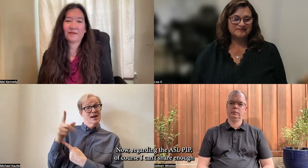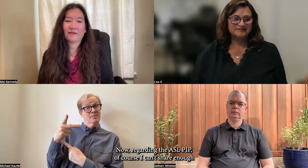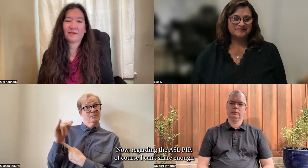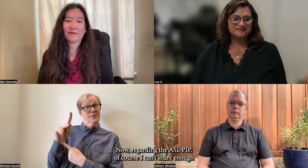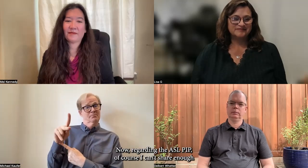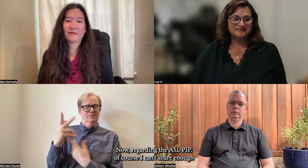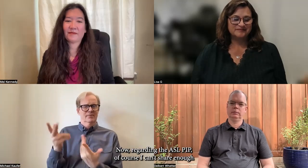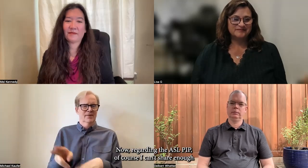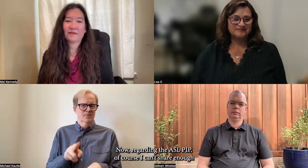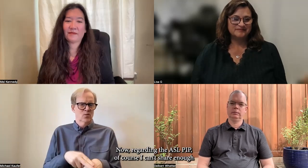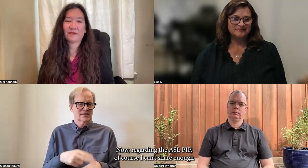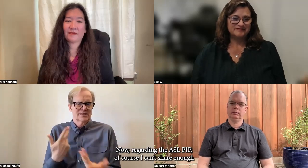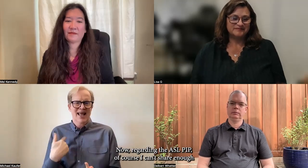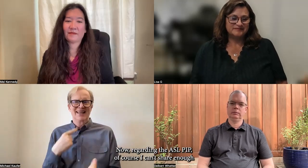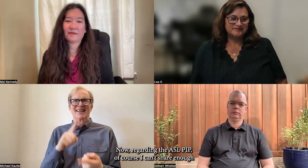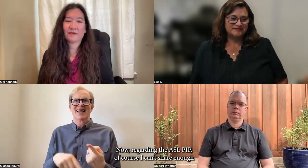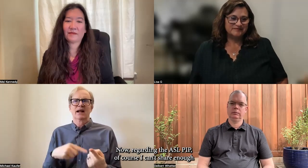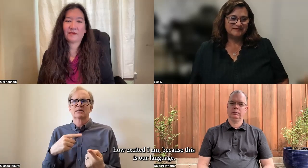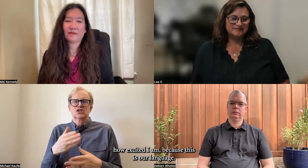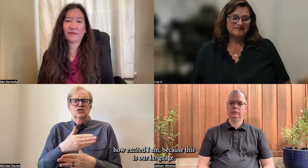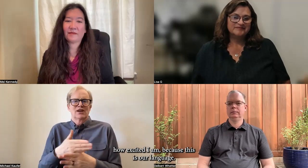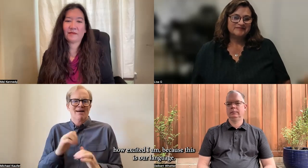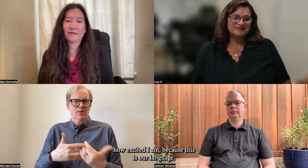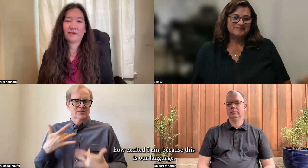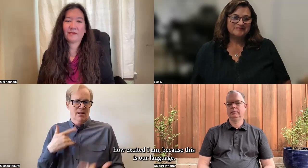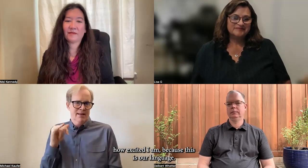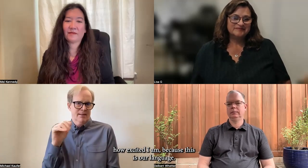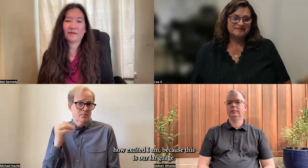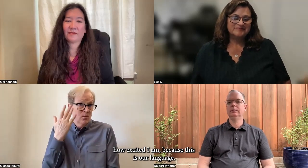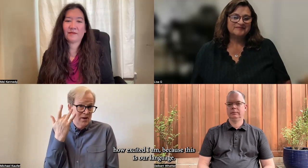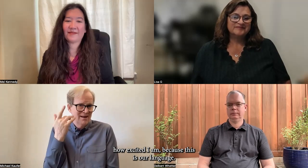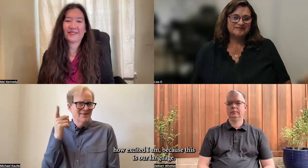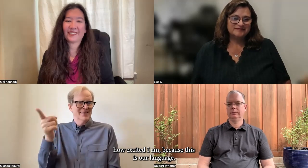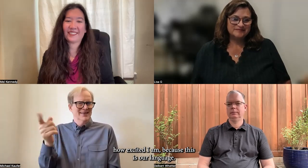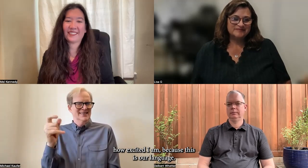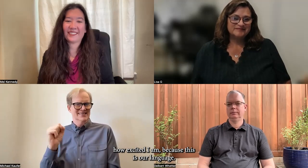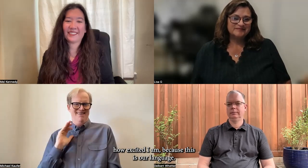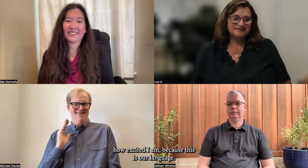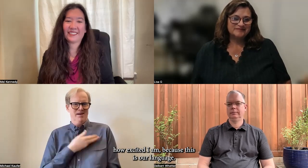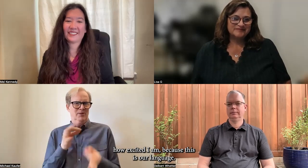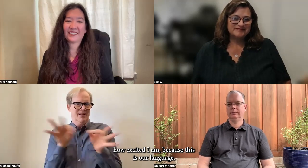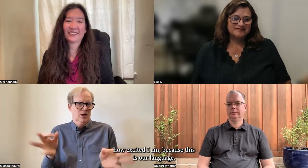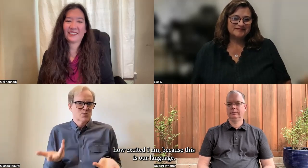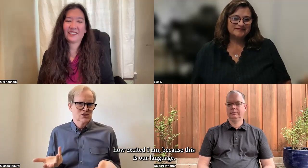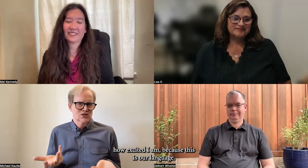Now, regarding the ASL PIP, of course, I can't share enough how excited I am because this is our